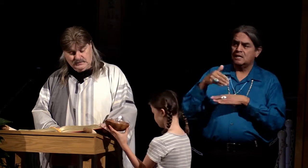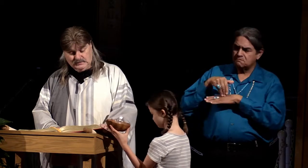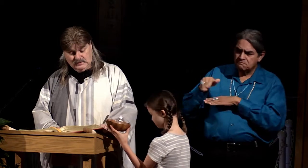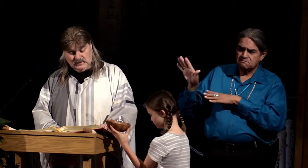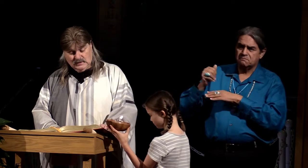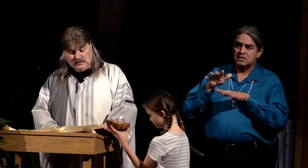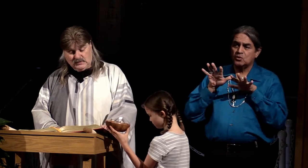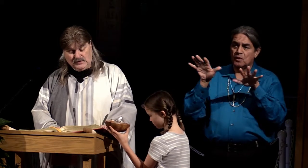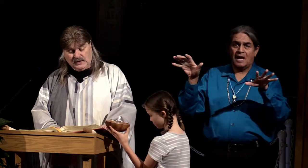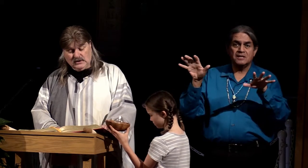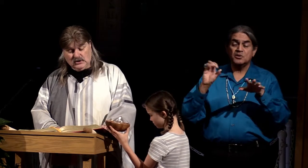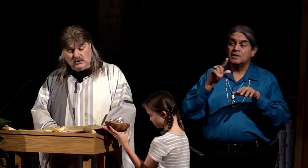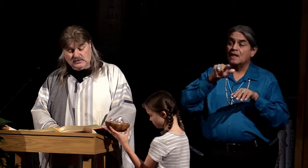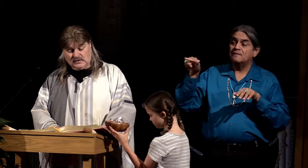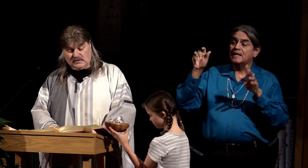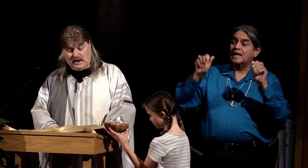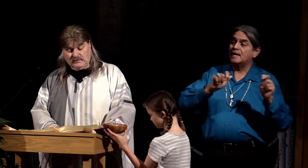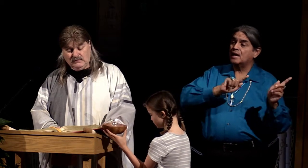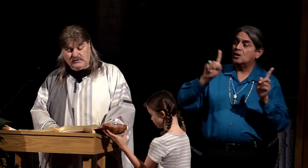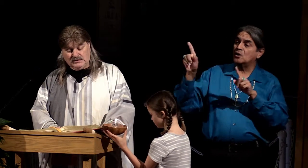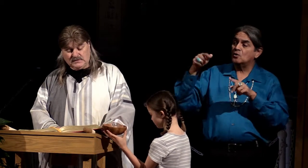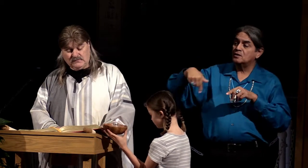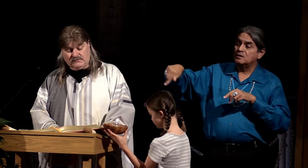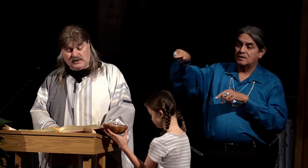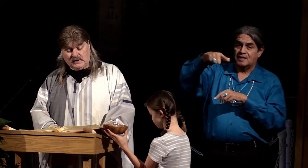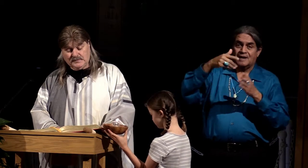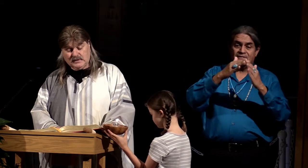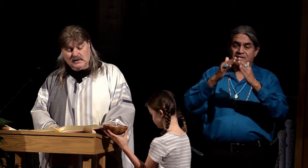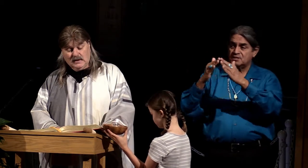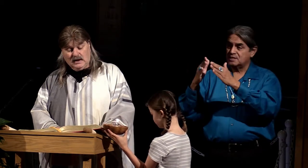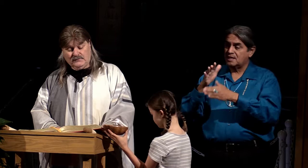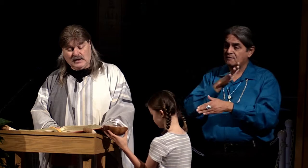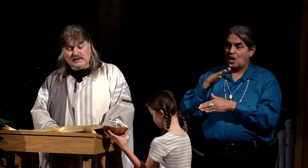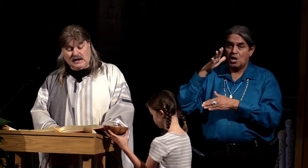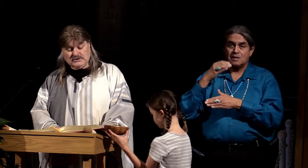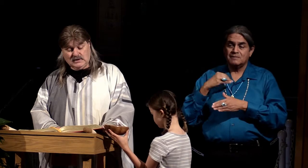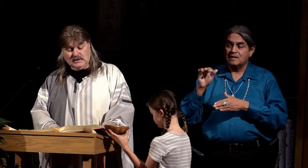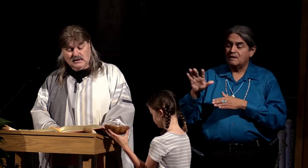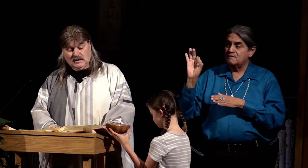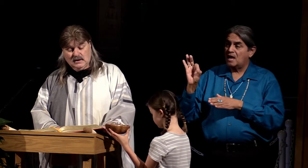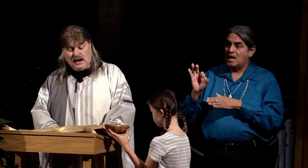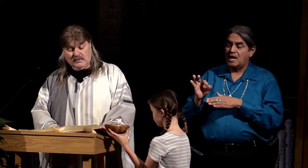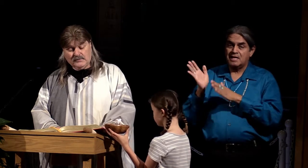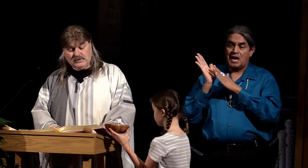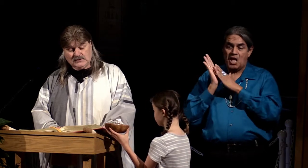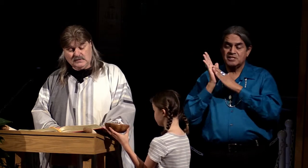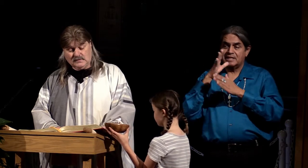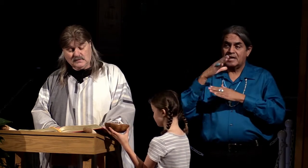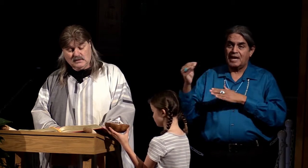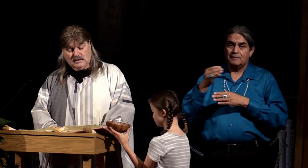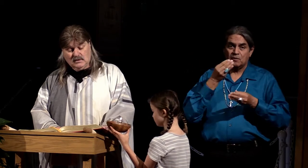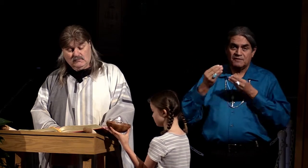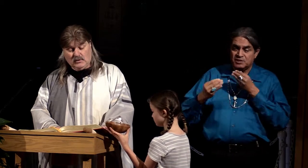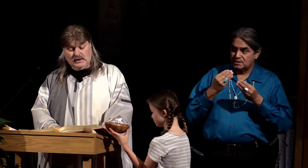crowd so that they can go to the surrounding villages and farms and find lodging and